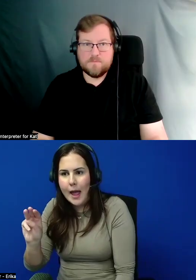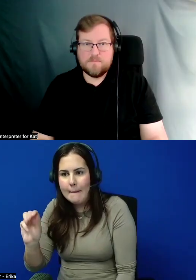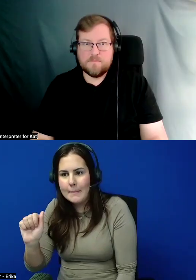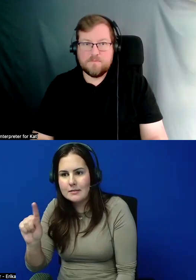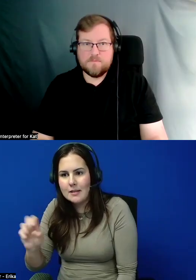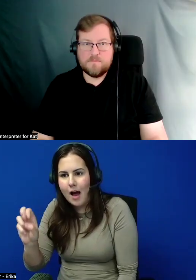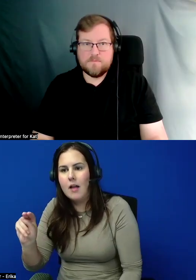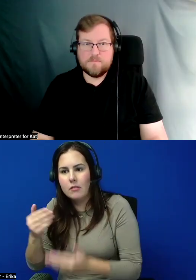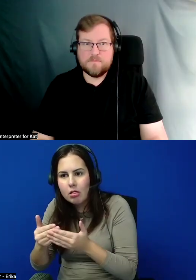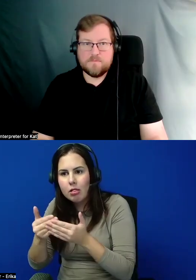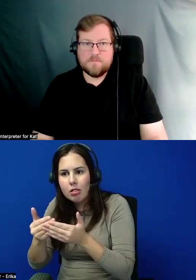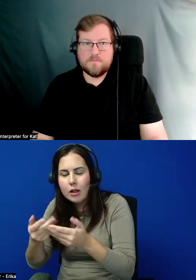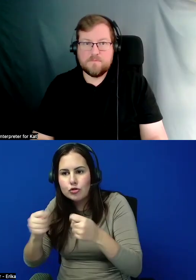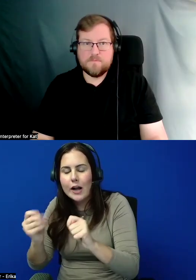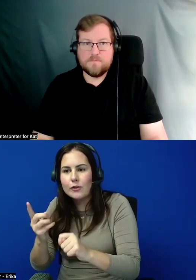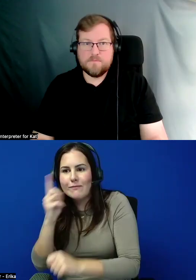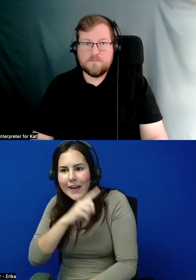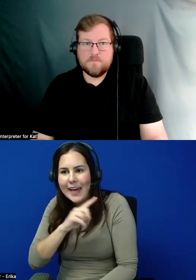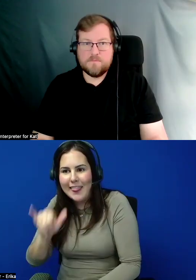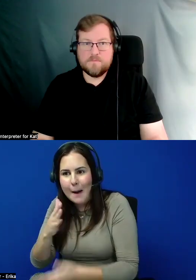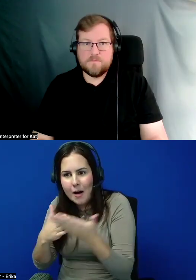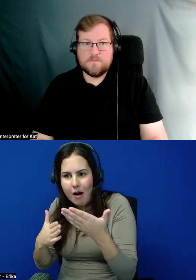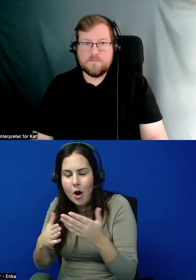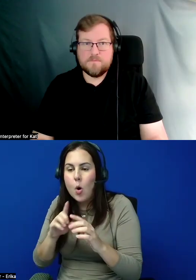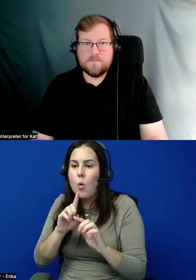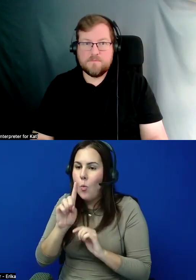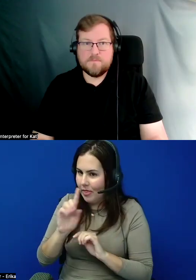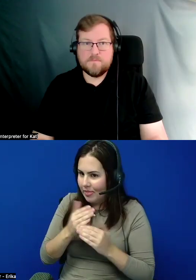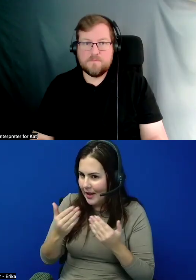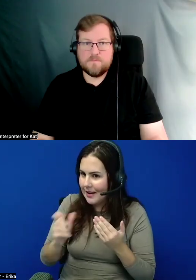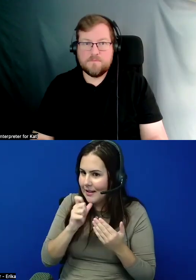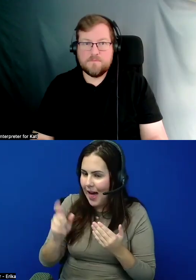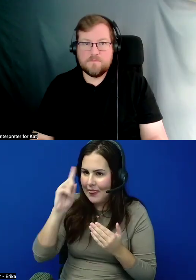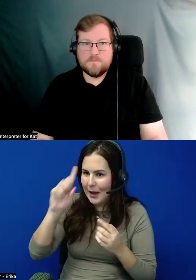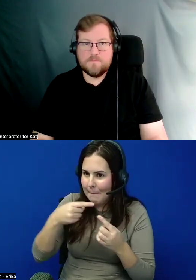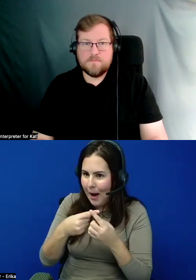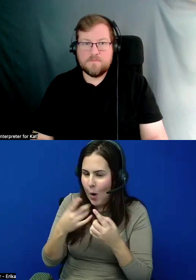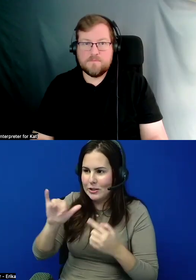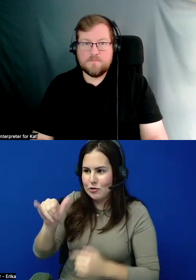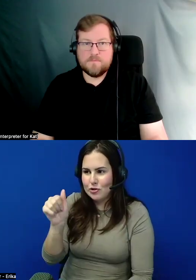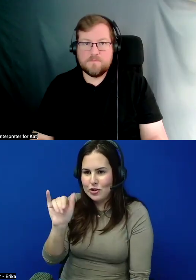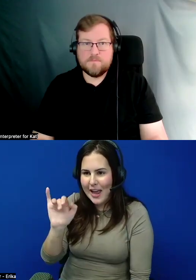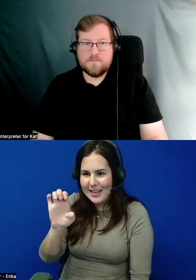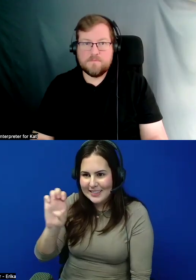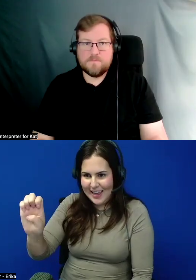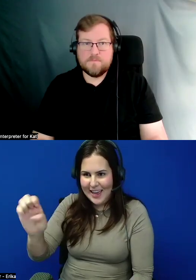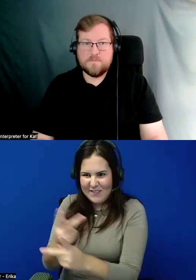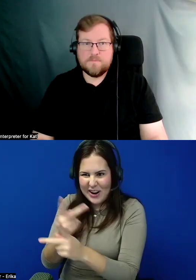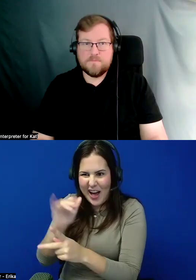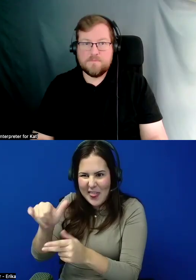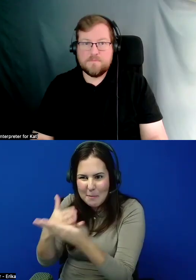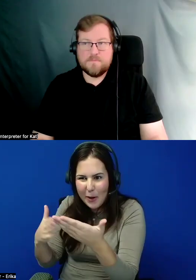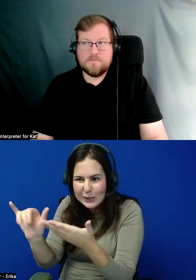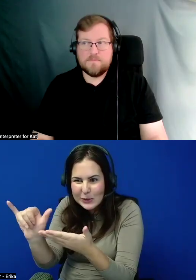trying to fake that scene. But the one thing I didn't think of was how hard it would be for JC. So I felt bad,